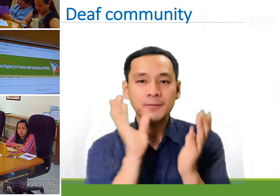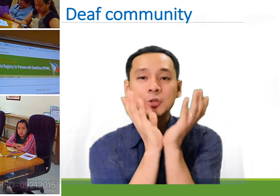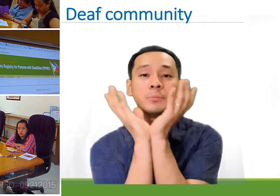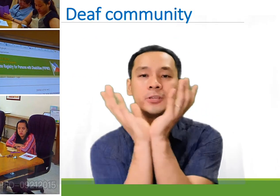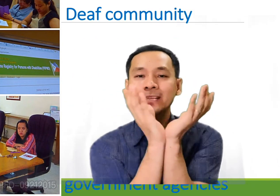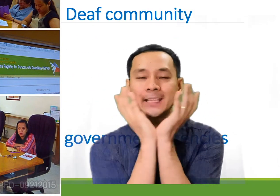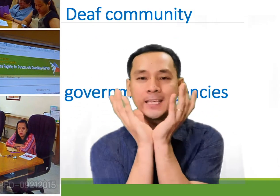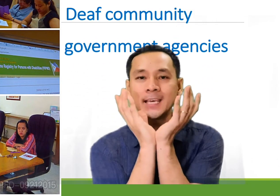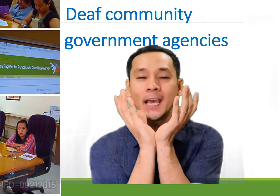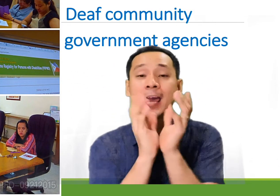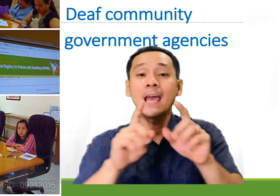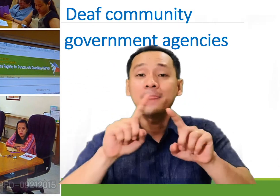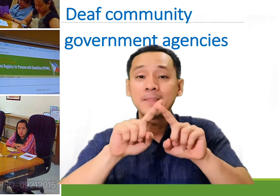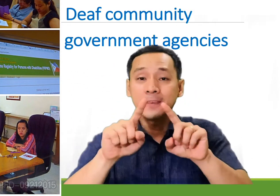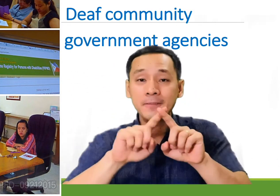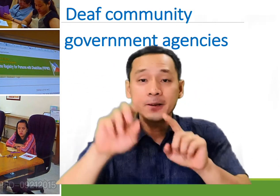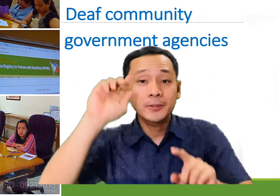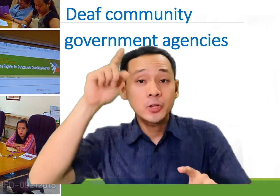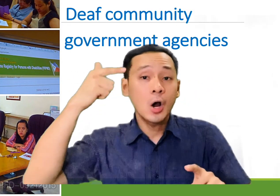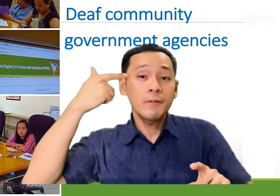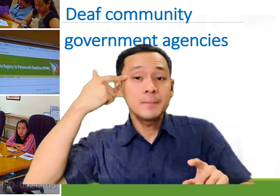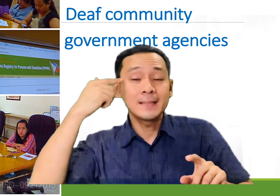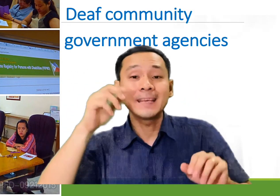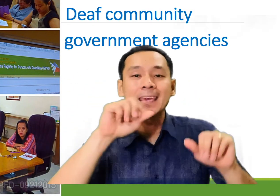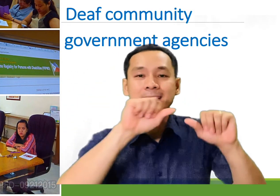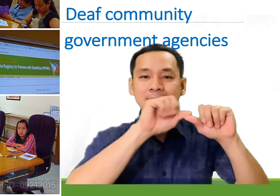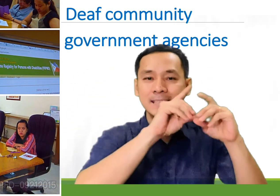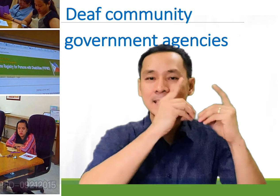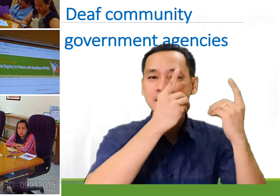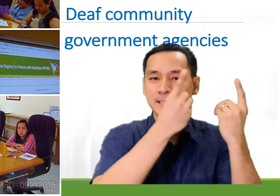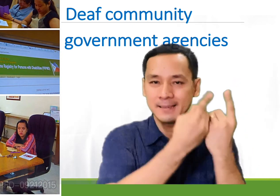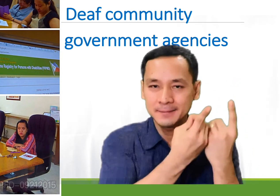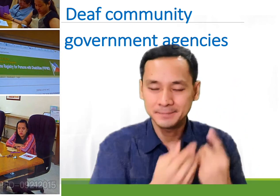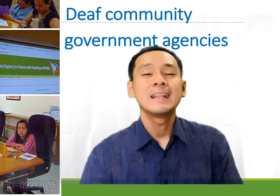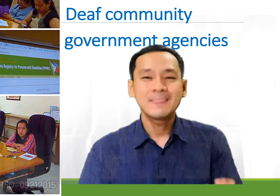deaf community and the different government